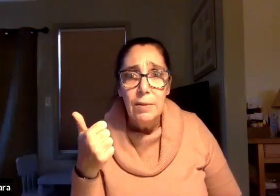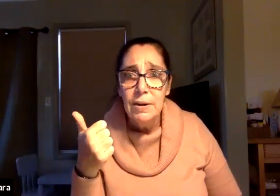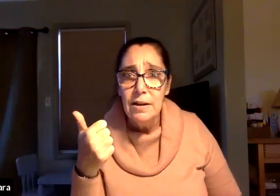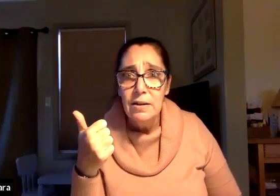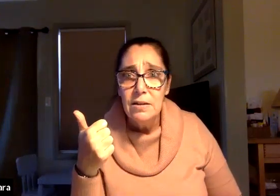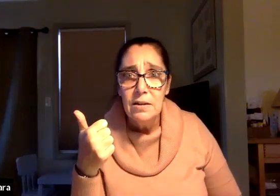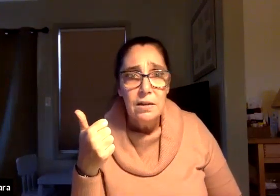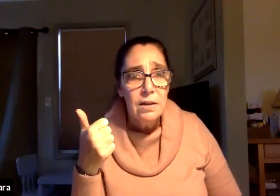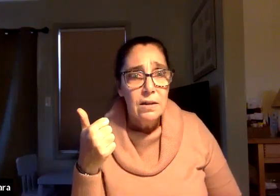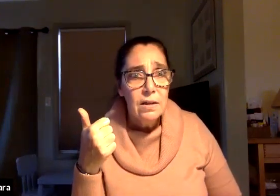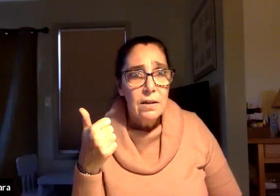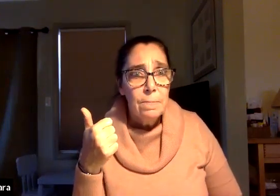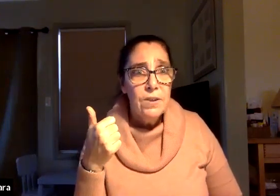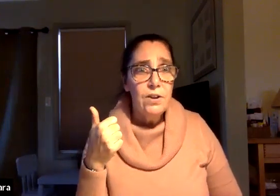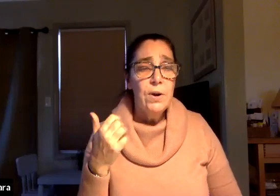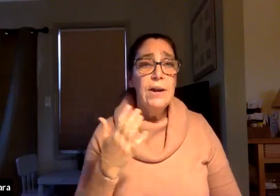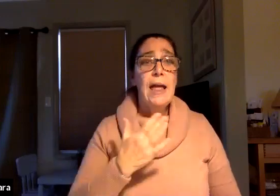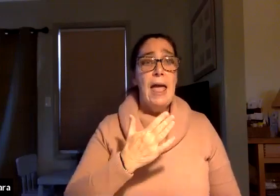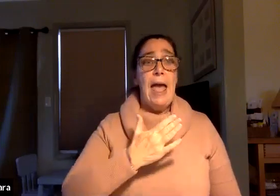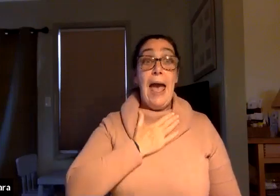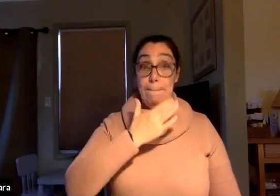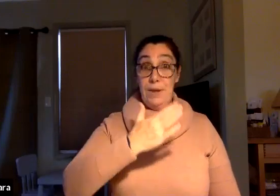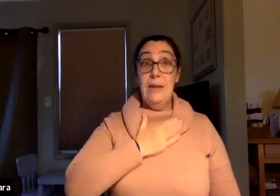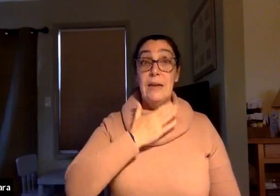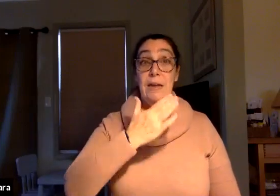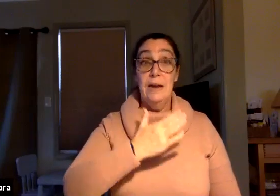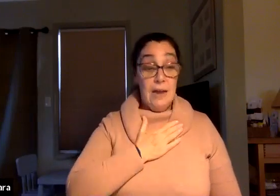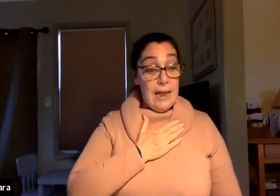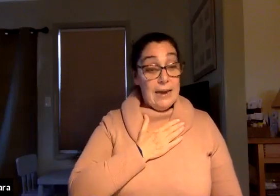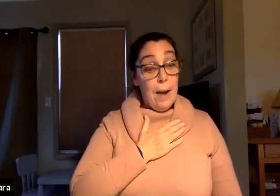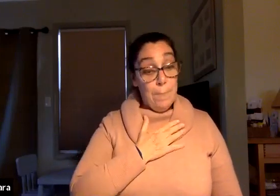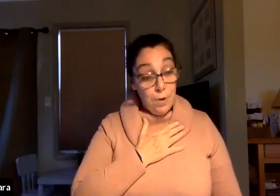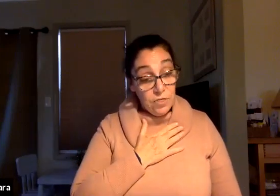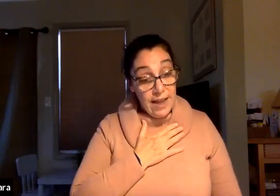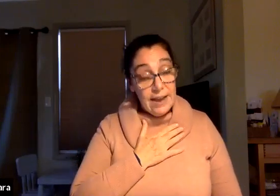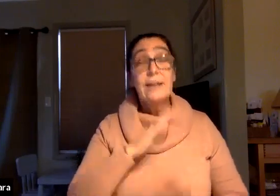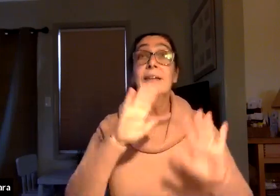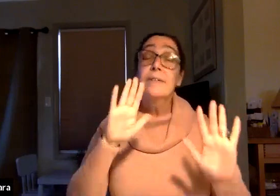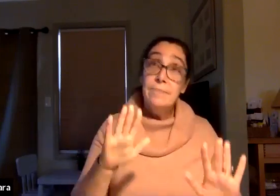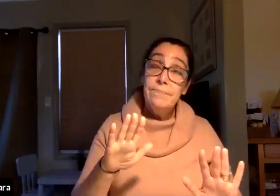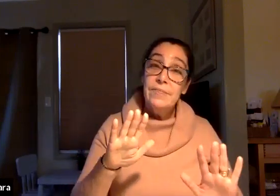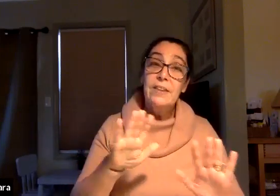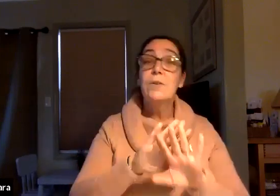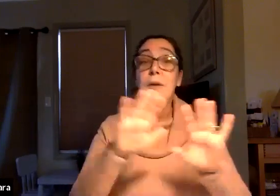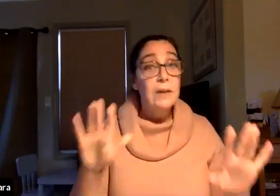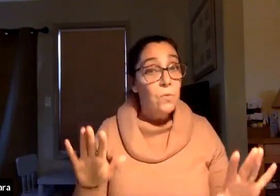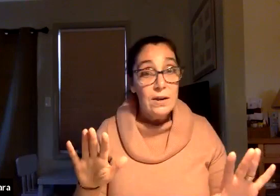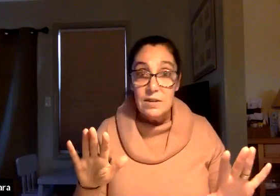Anybody else? January? Happy. Now, birthday, there's a million ways to